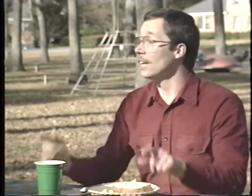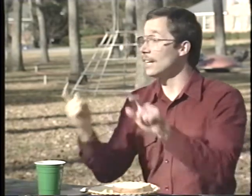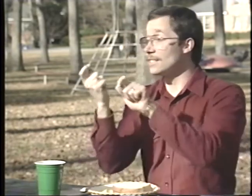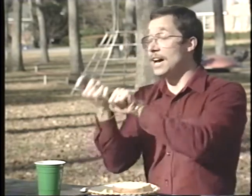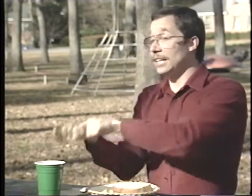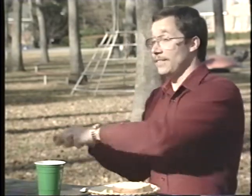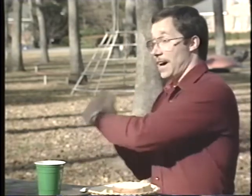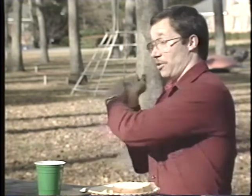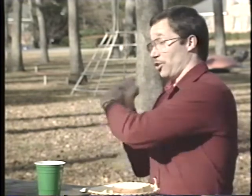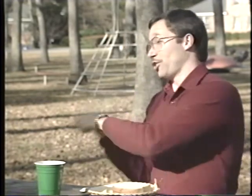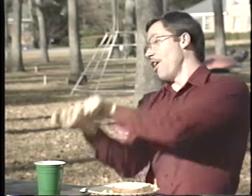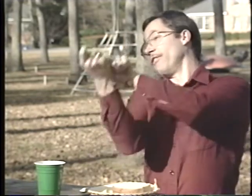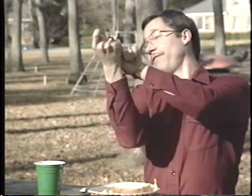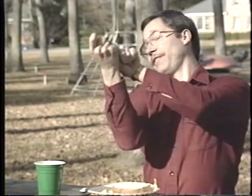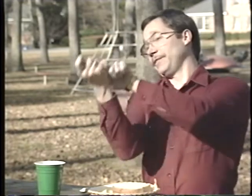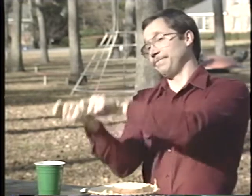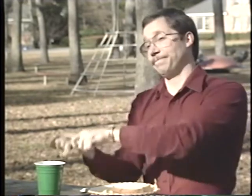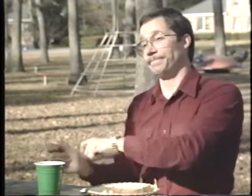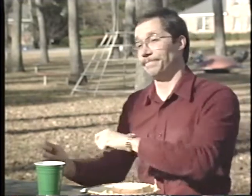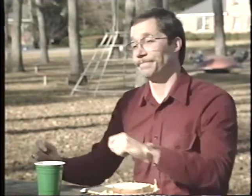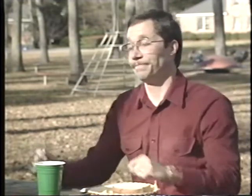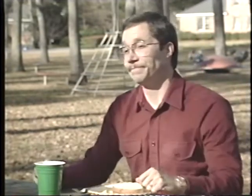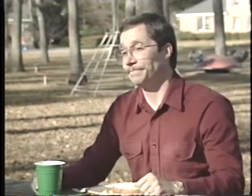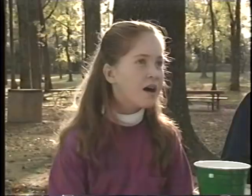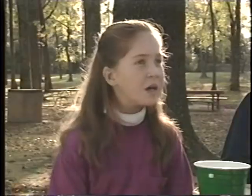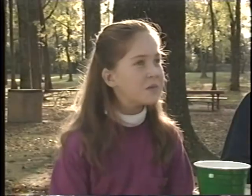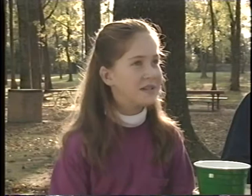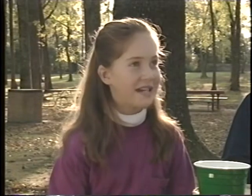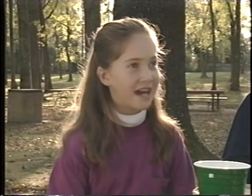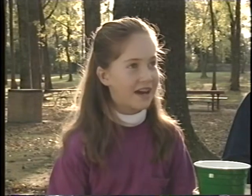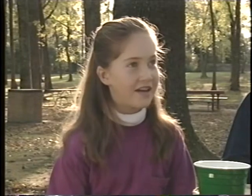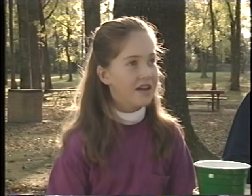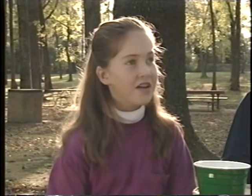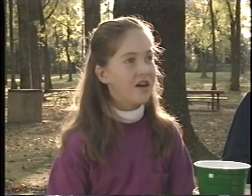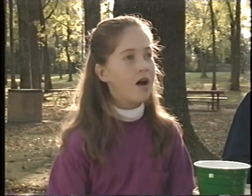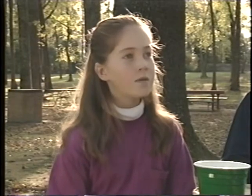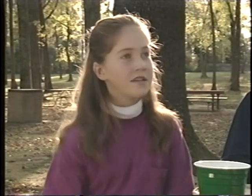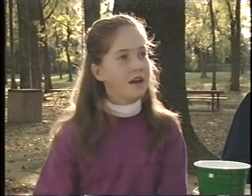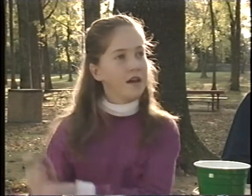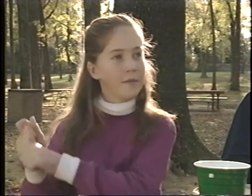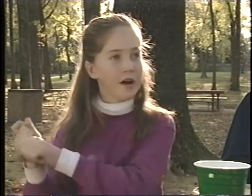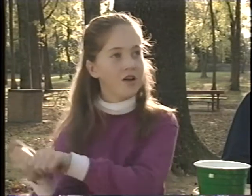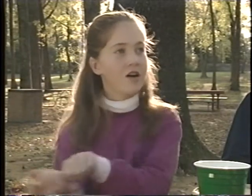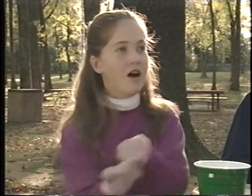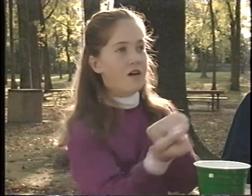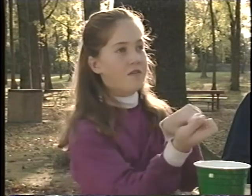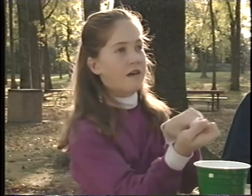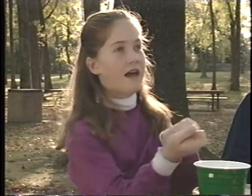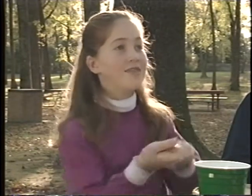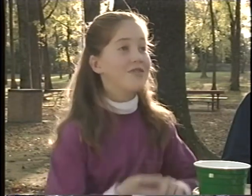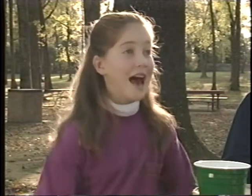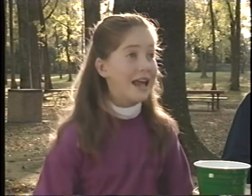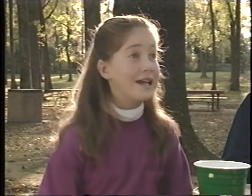let's not leave out golf. Oh, Dad, you're always talking about golf. That and